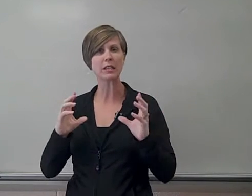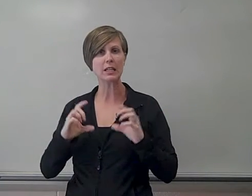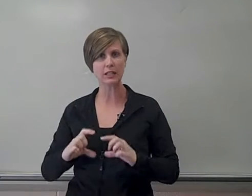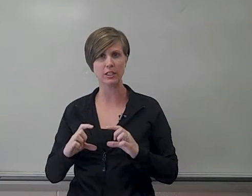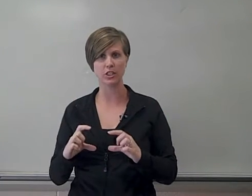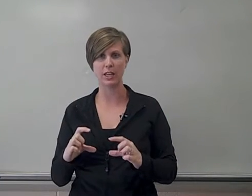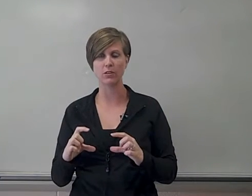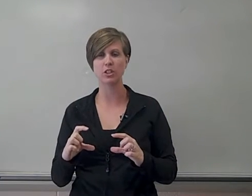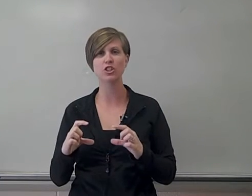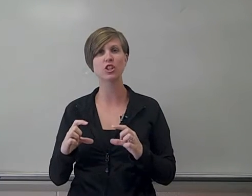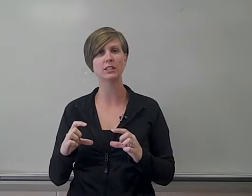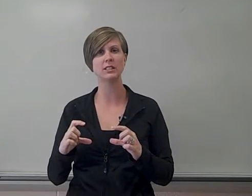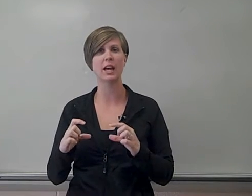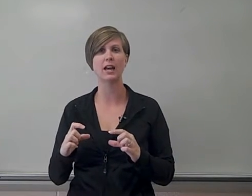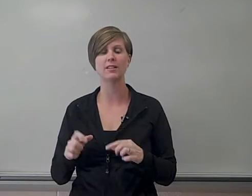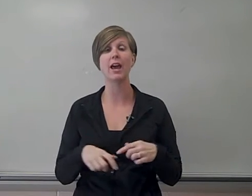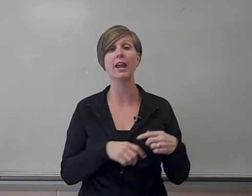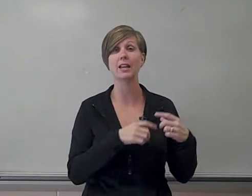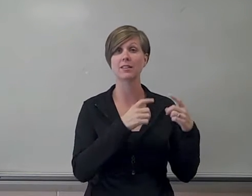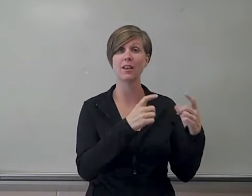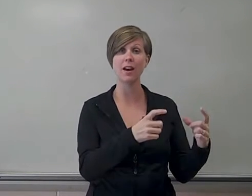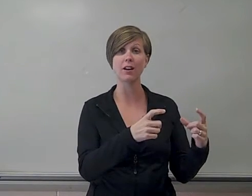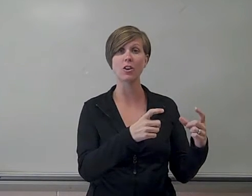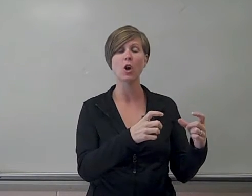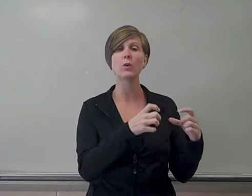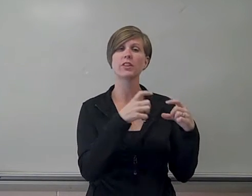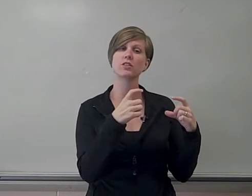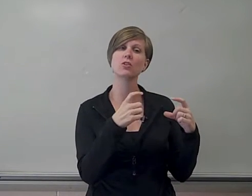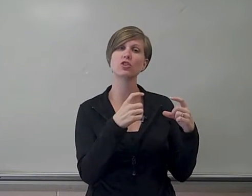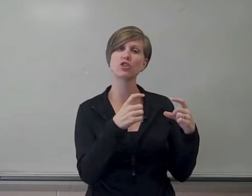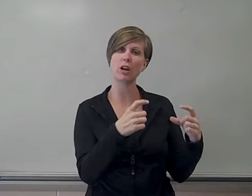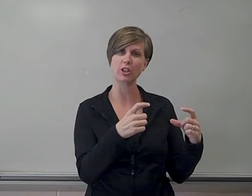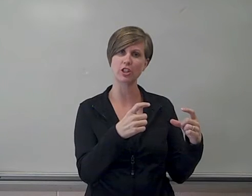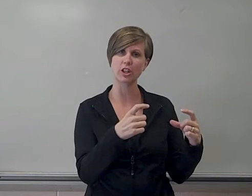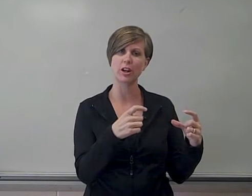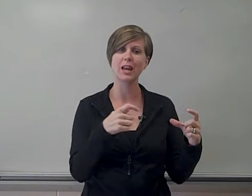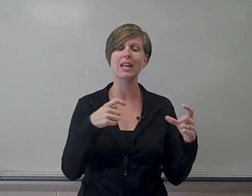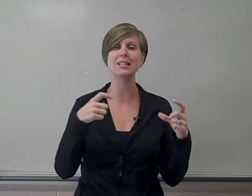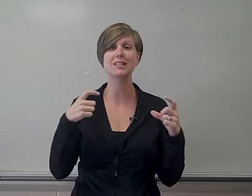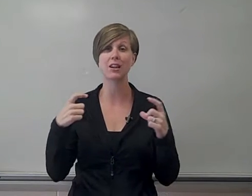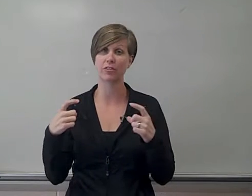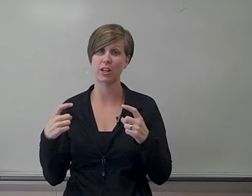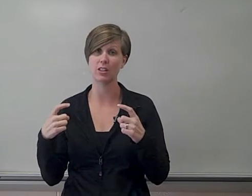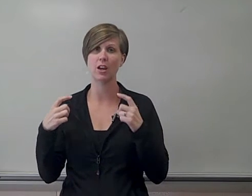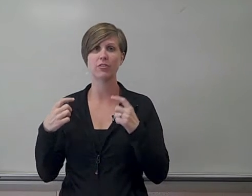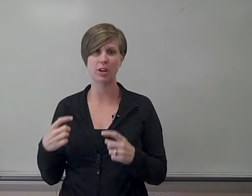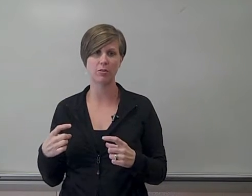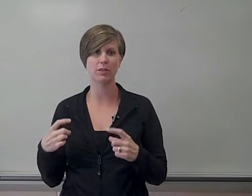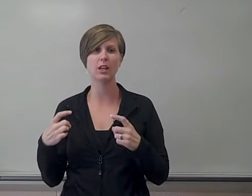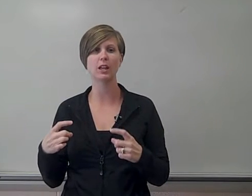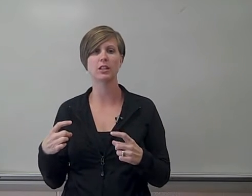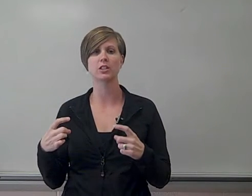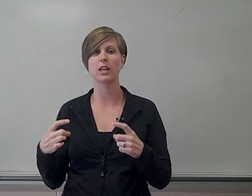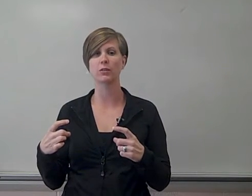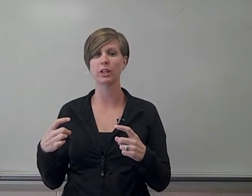from the English language, just as ASL, with its own structure, is different from the English